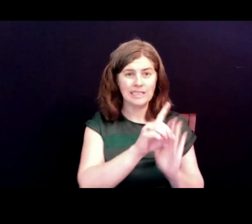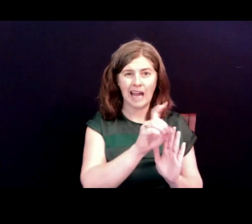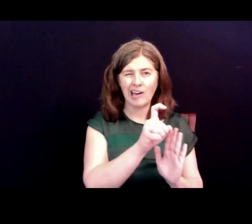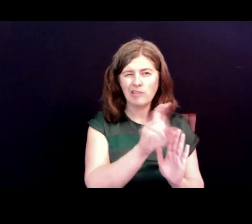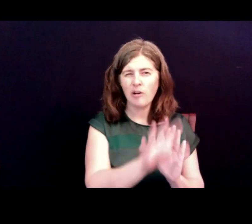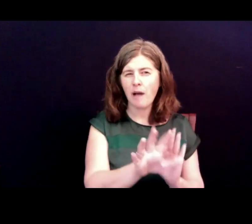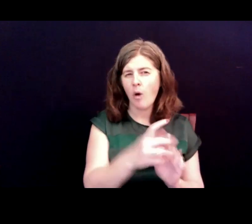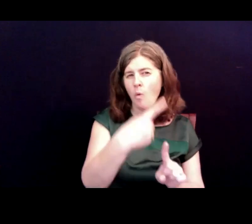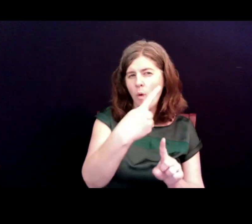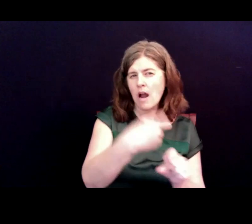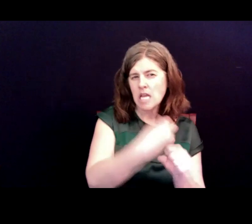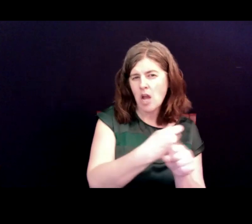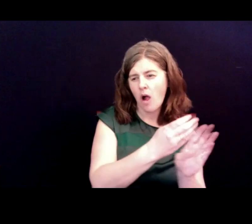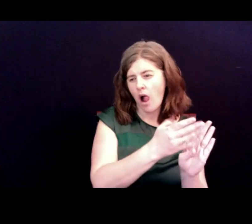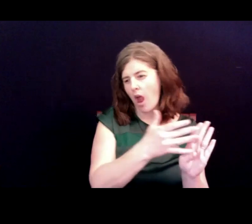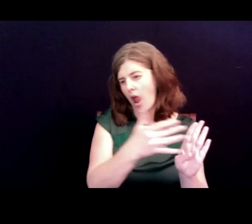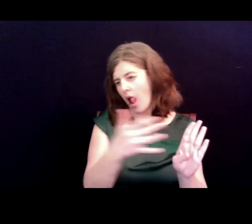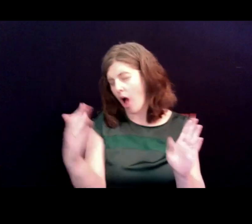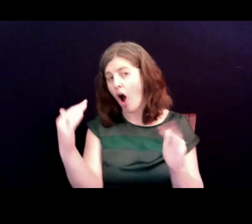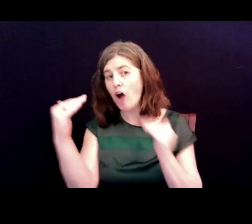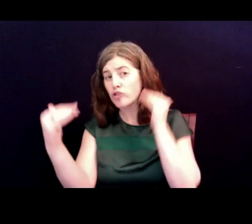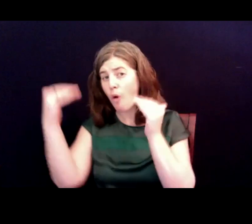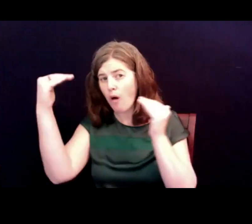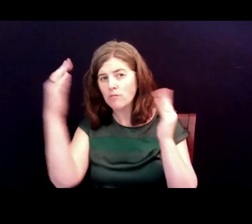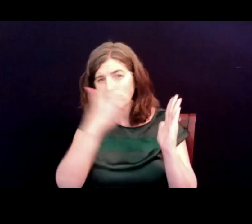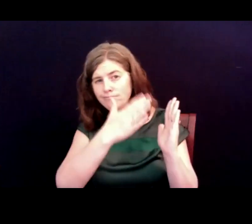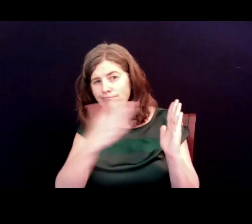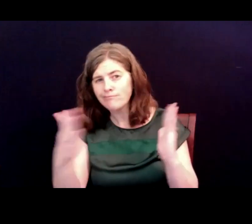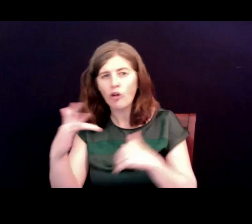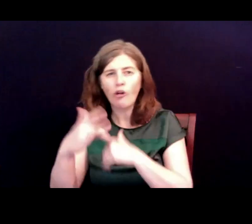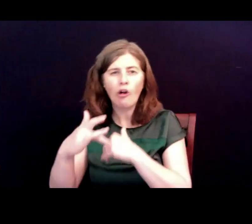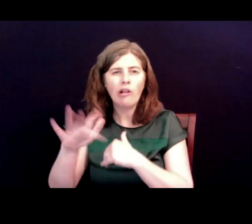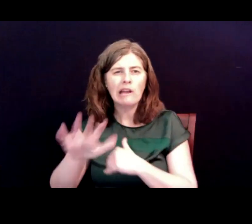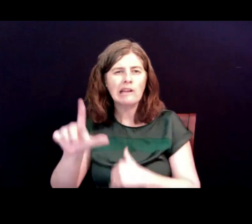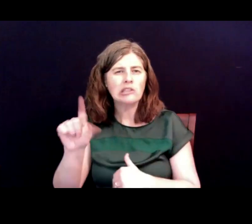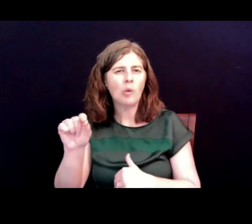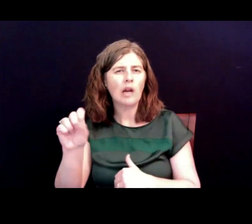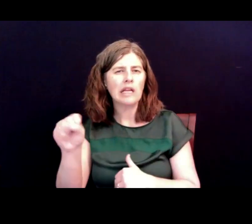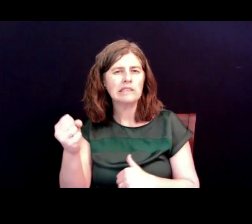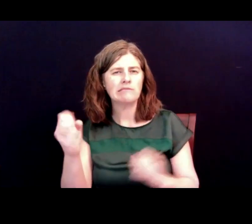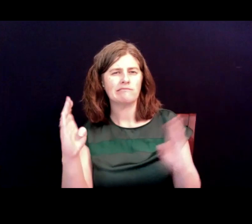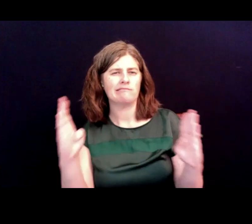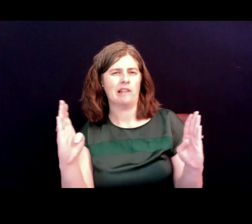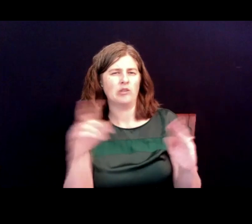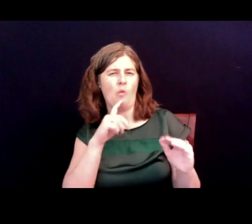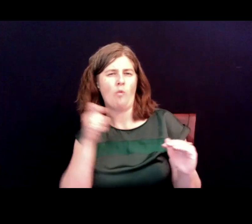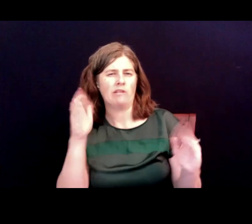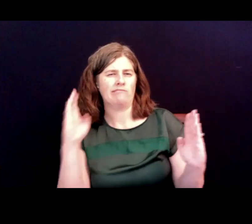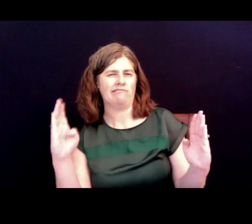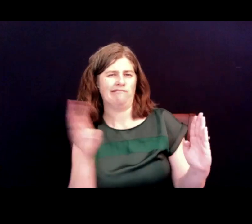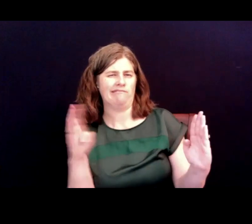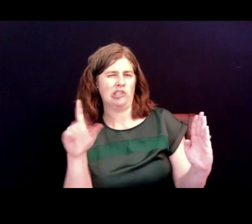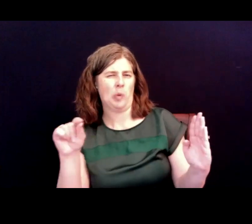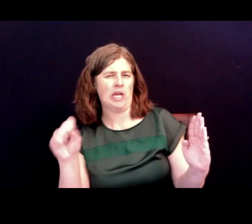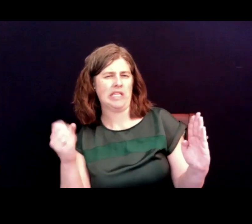age, all the way through adulthood, and so into early 20s is about as old as I get at this point. But